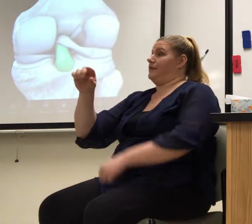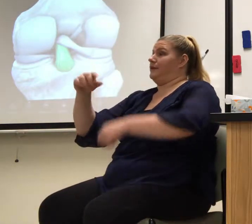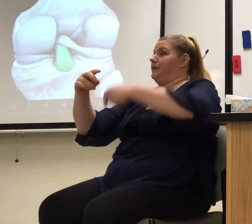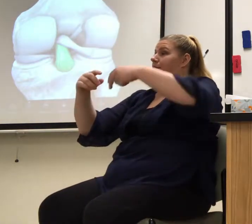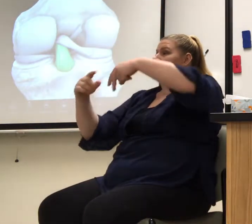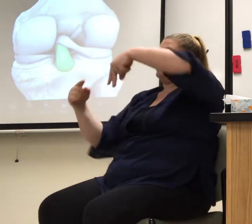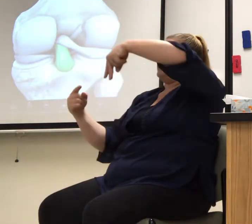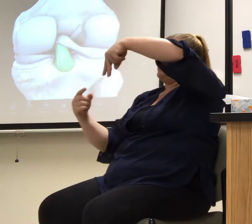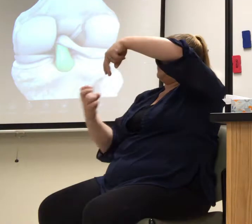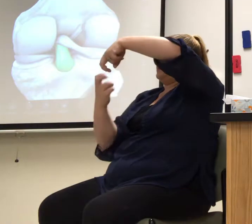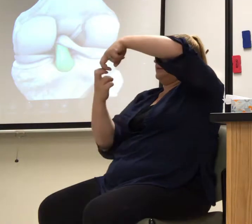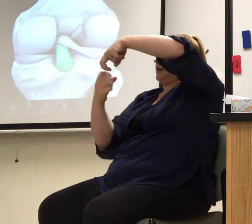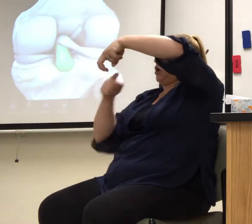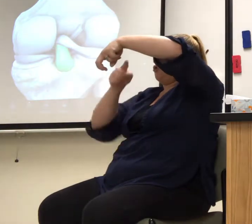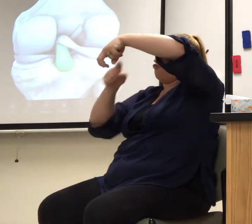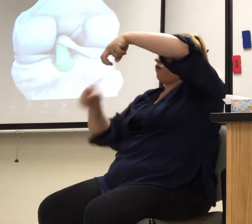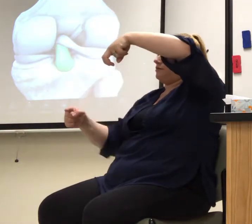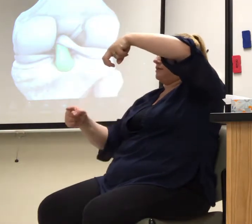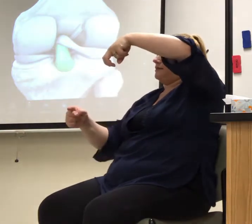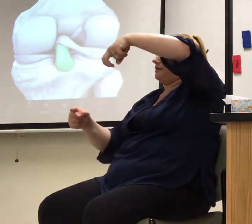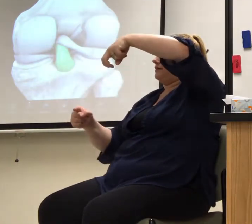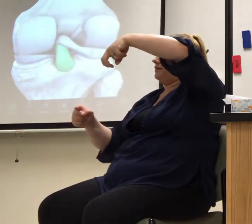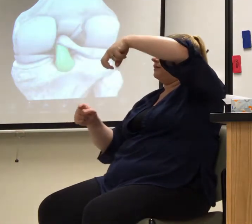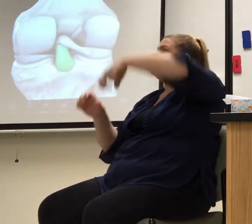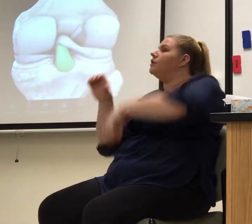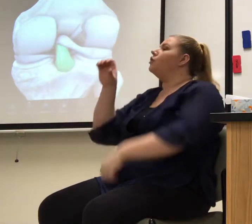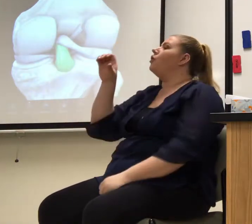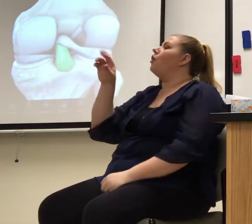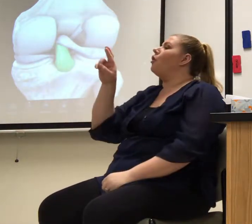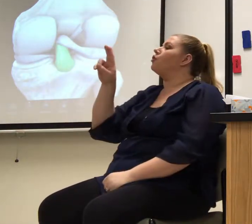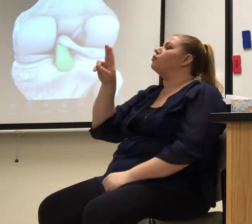Why they're called the cruciates? Because cruciate means cross.